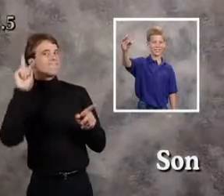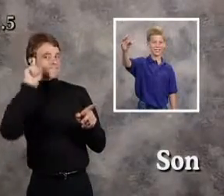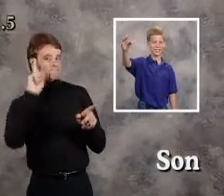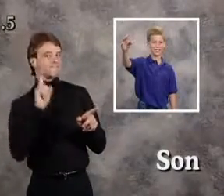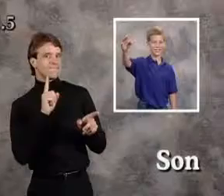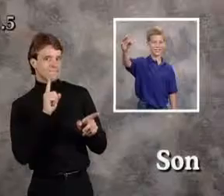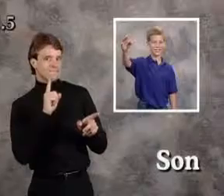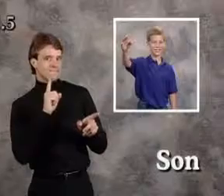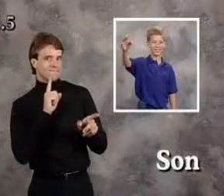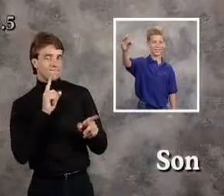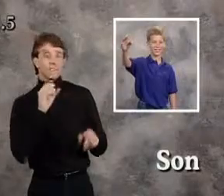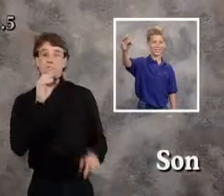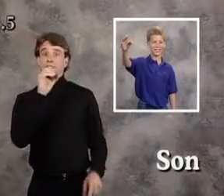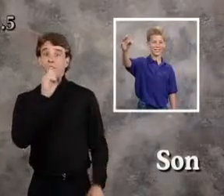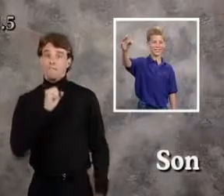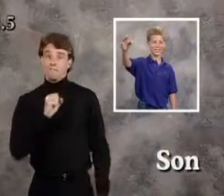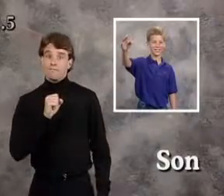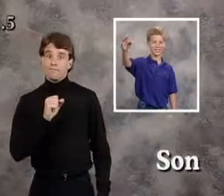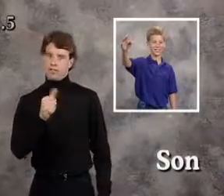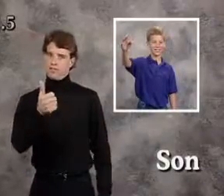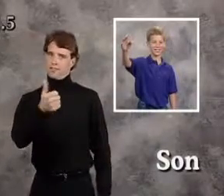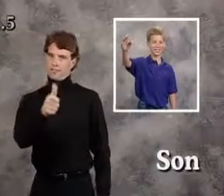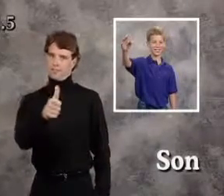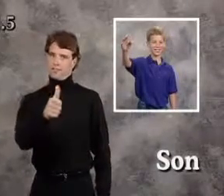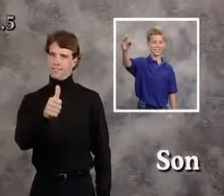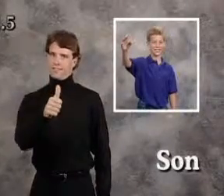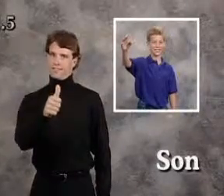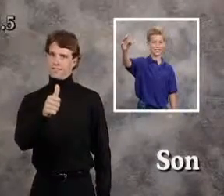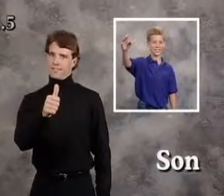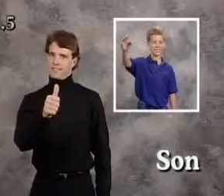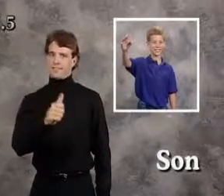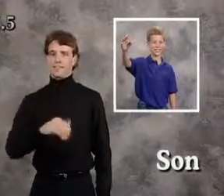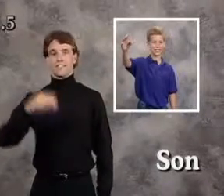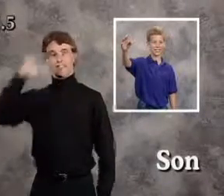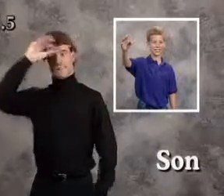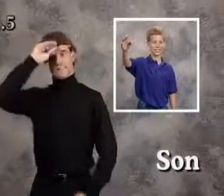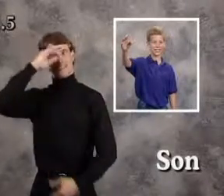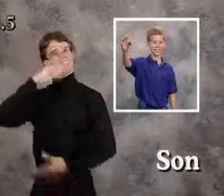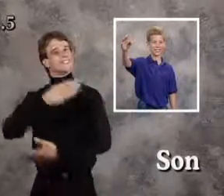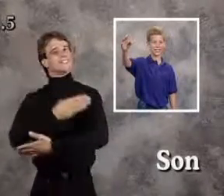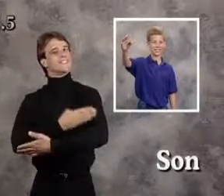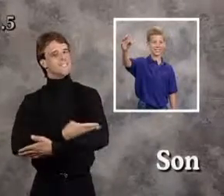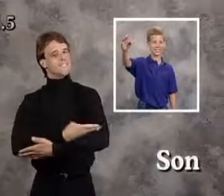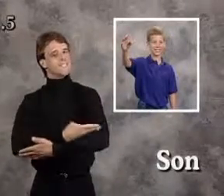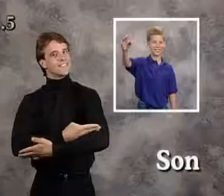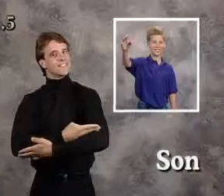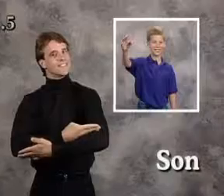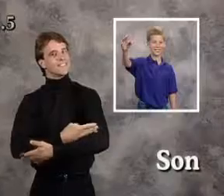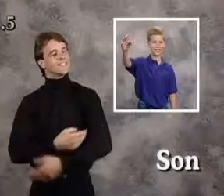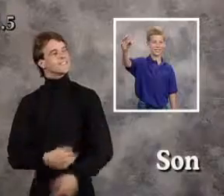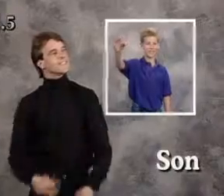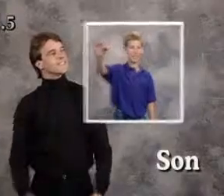Scott is deaf. He is 10 years old. He is the son.